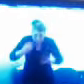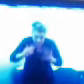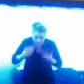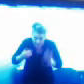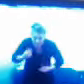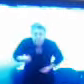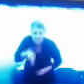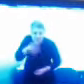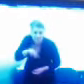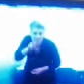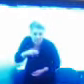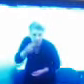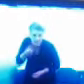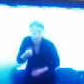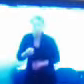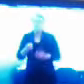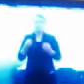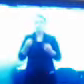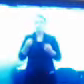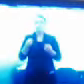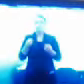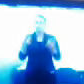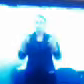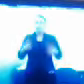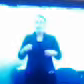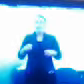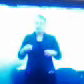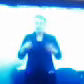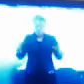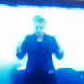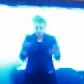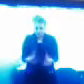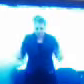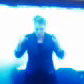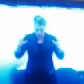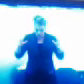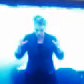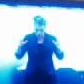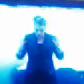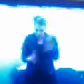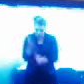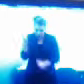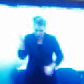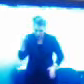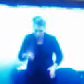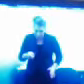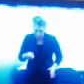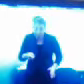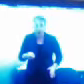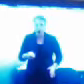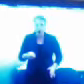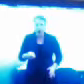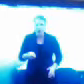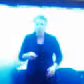a little bit, but eventually the cat ate the whole pot of gruel. She looked down and realized